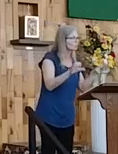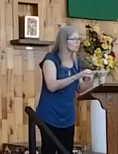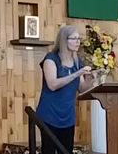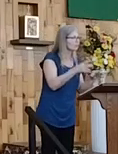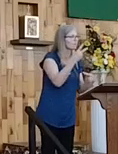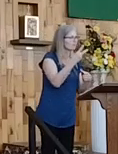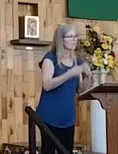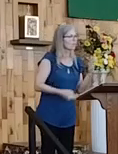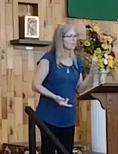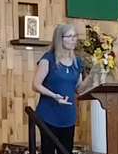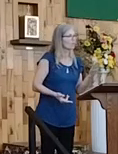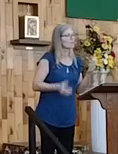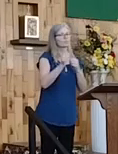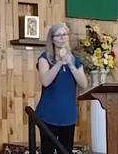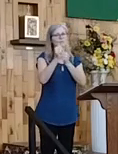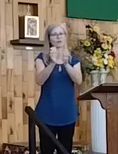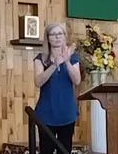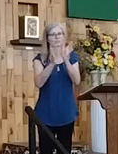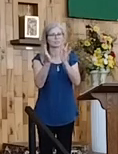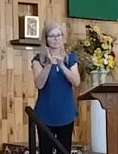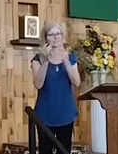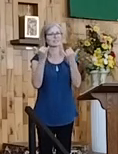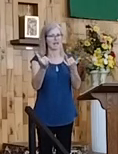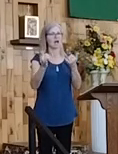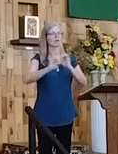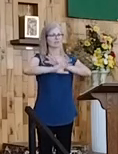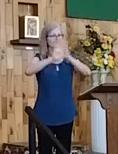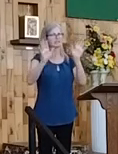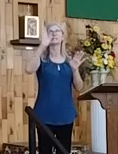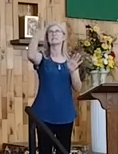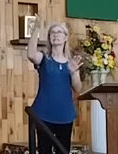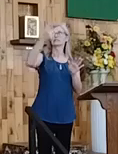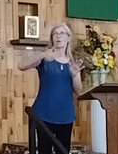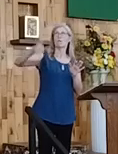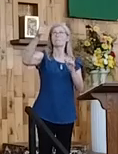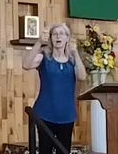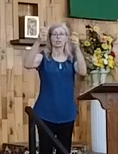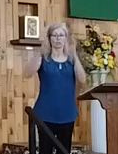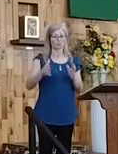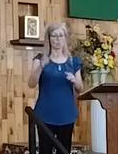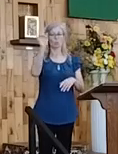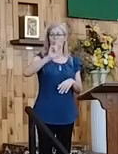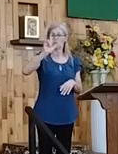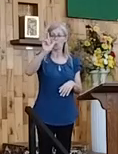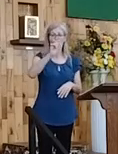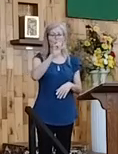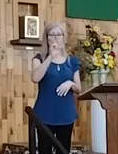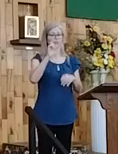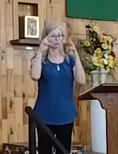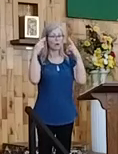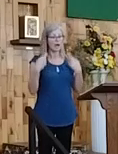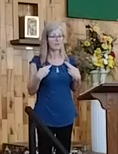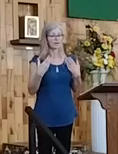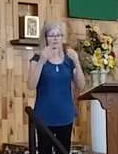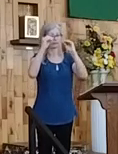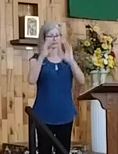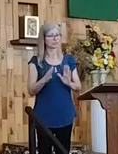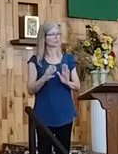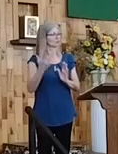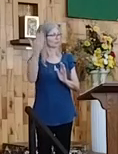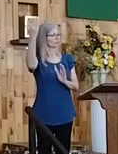Jesus now clearly as our master and our Lord and our rabbi, our teacher.